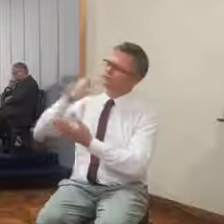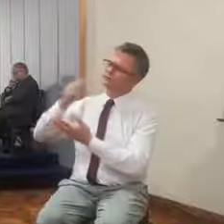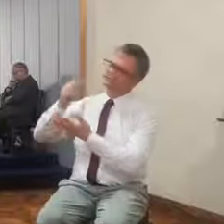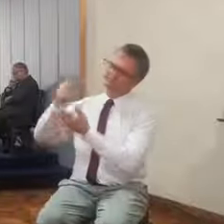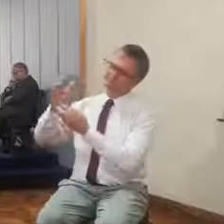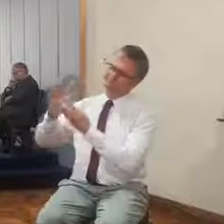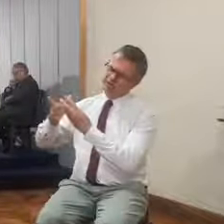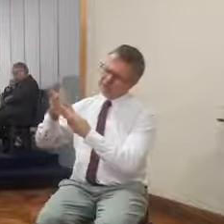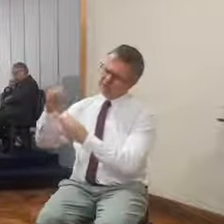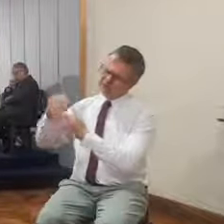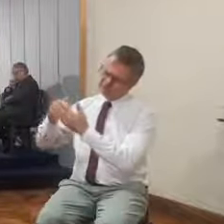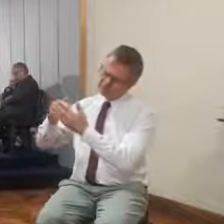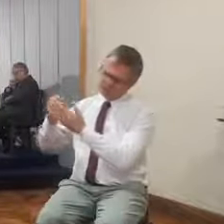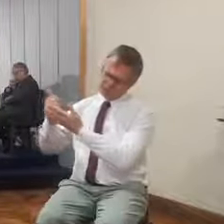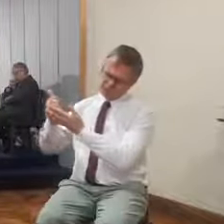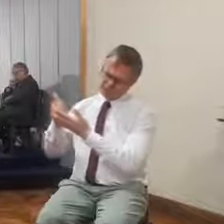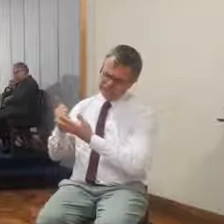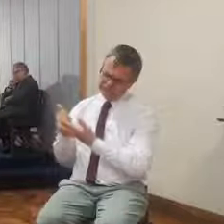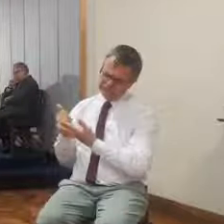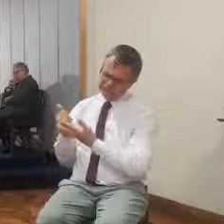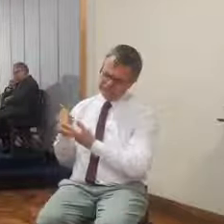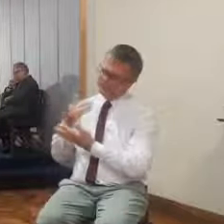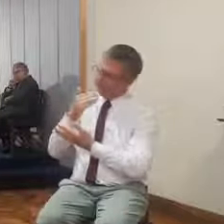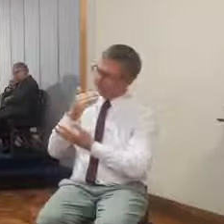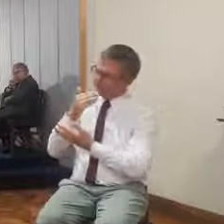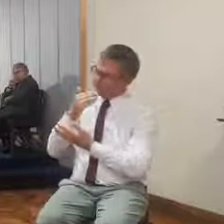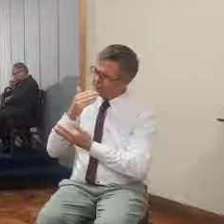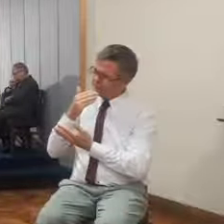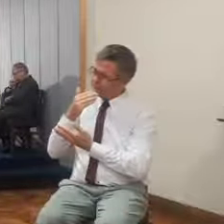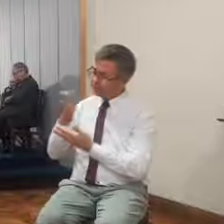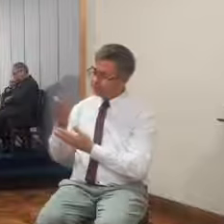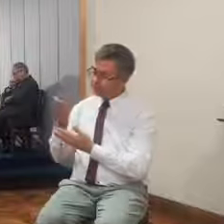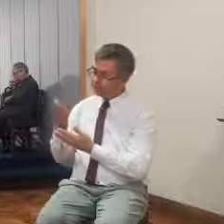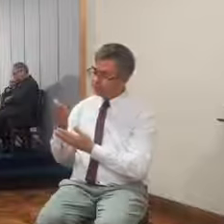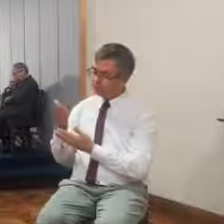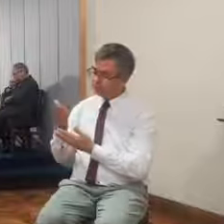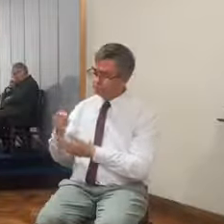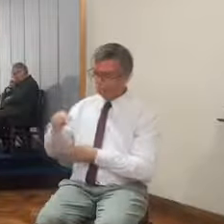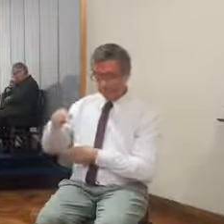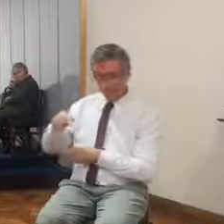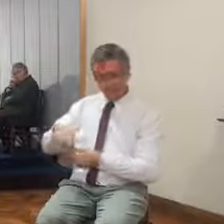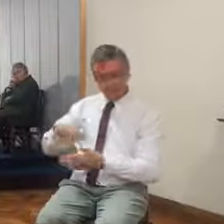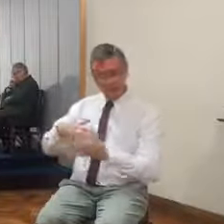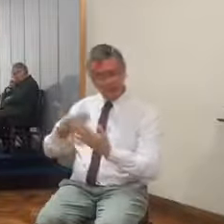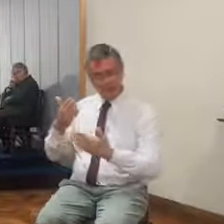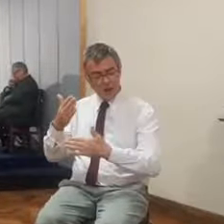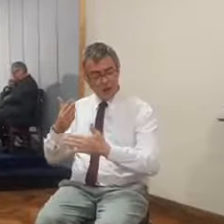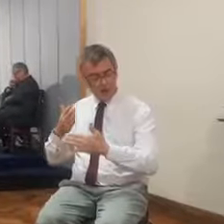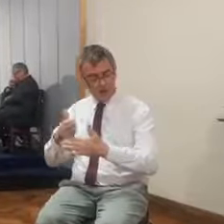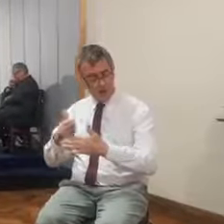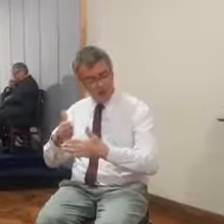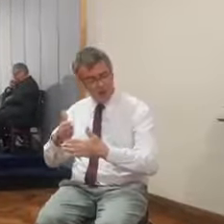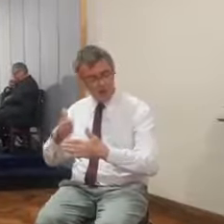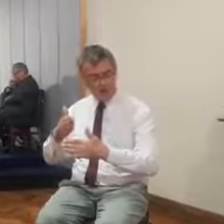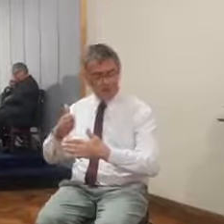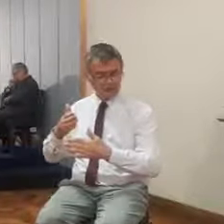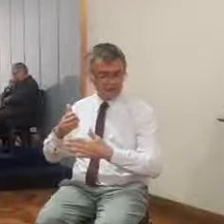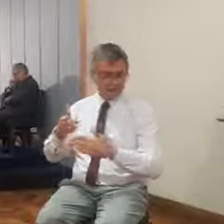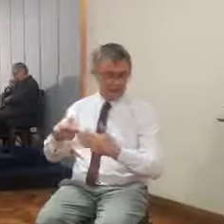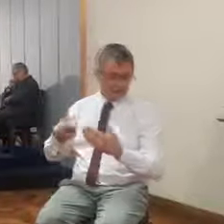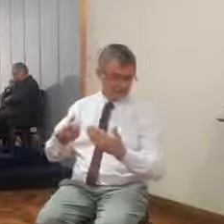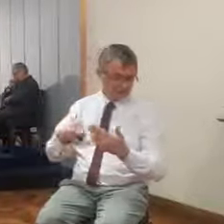again, Lord, that thou hast drawn us from all the affairs of today, and we can turn now unto